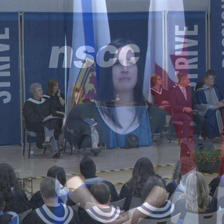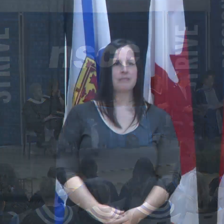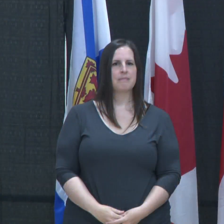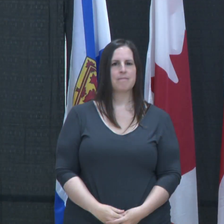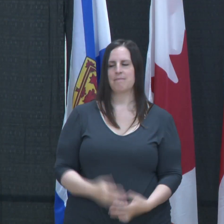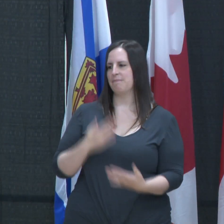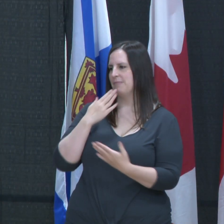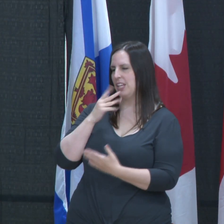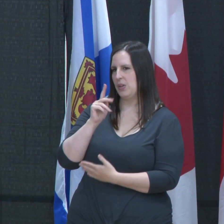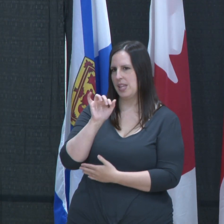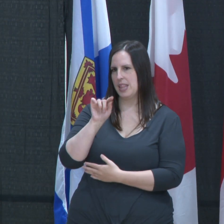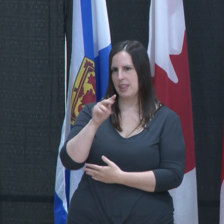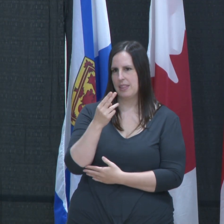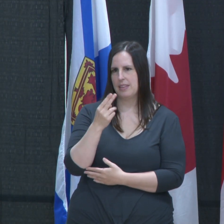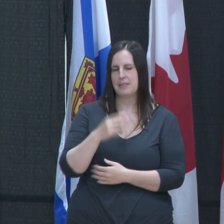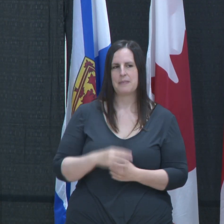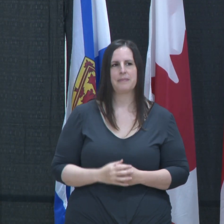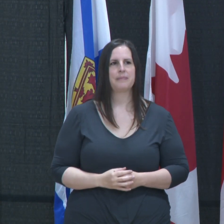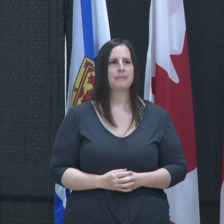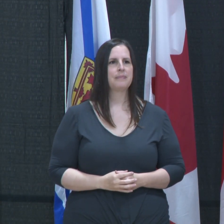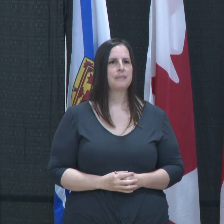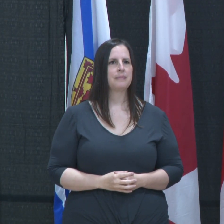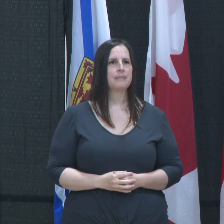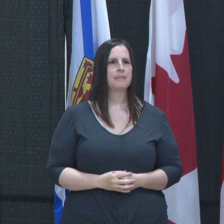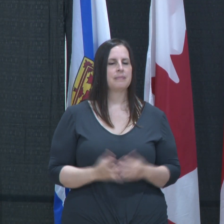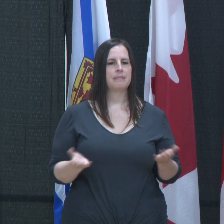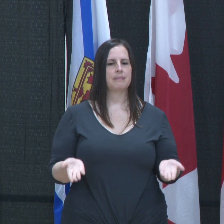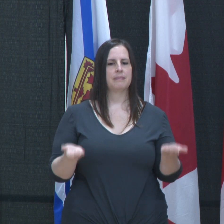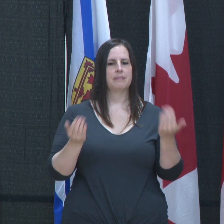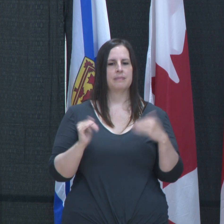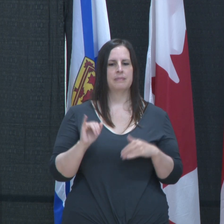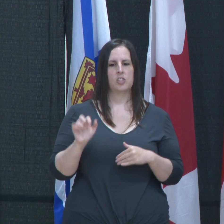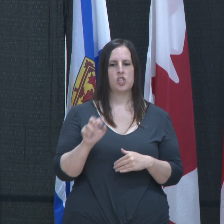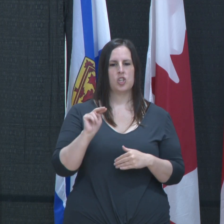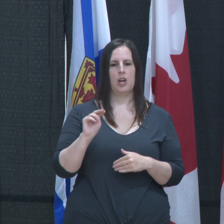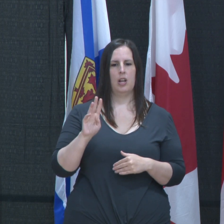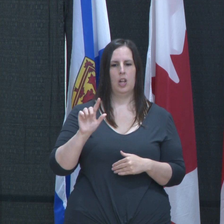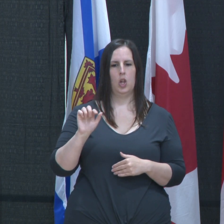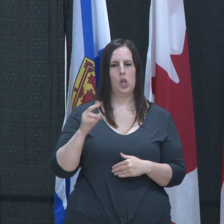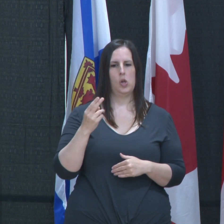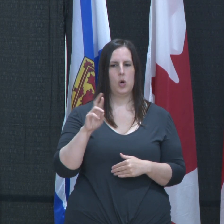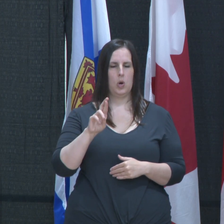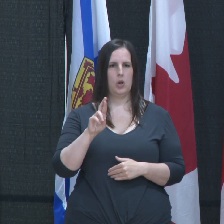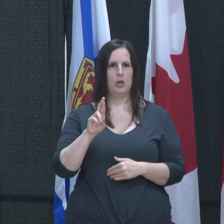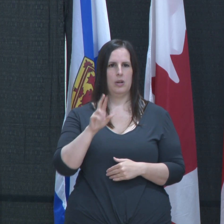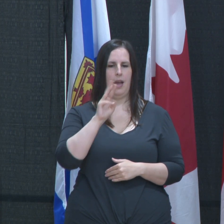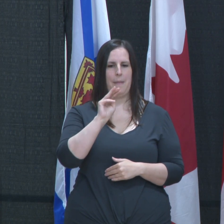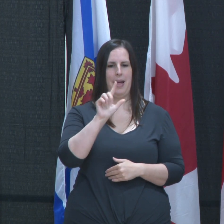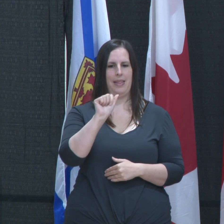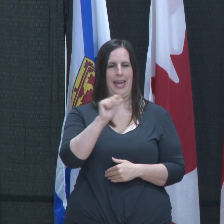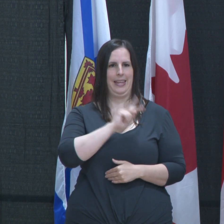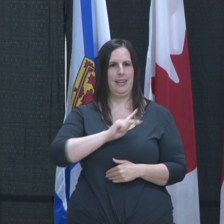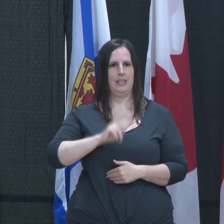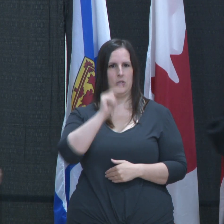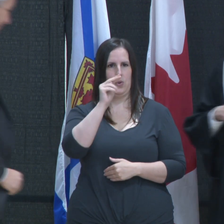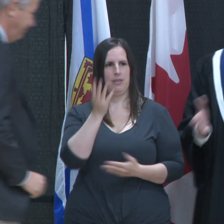Thank you very much, Keith. I now invite John Lohr, MLA for Kings North, to please give some